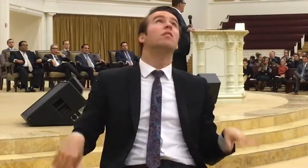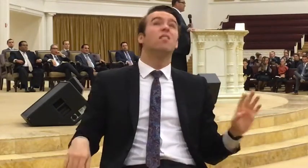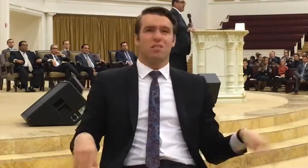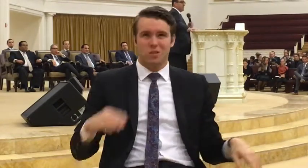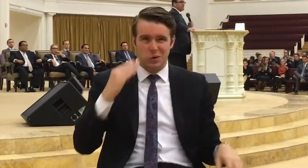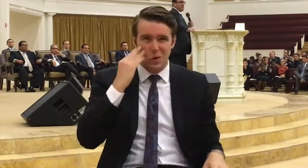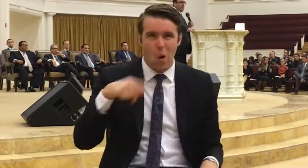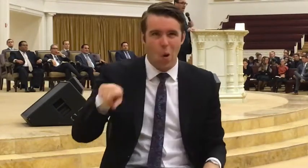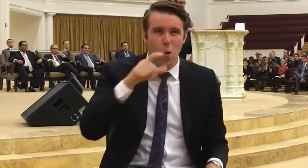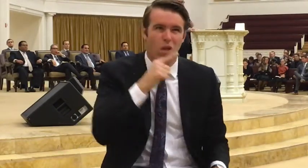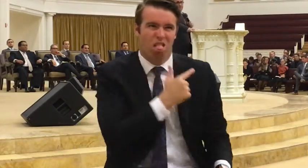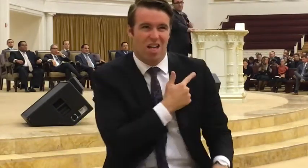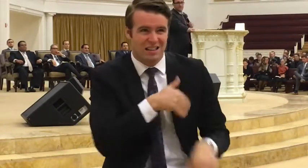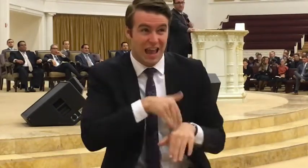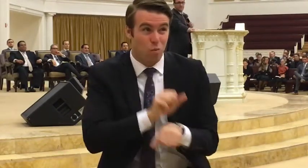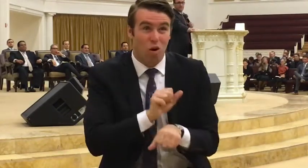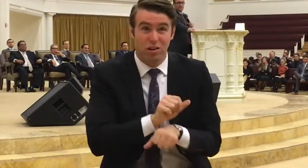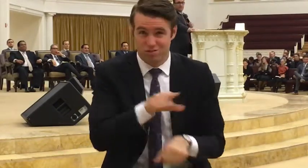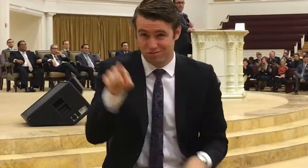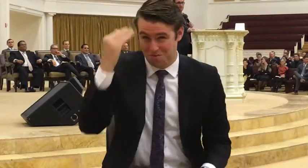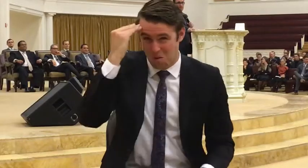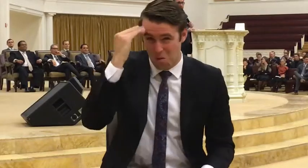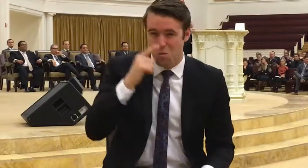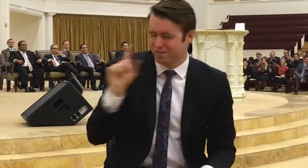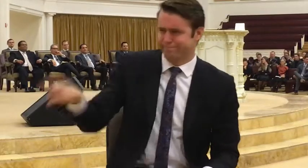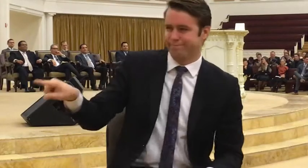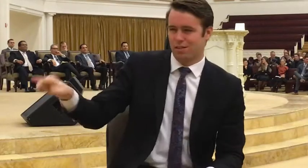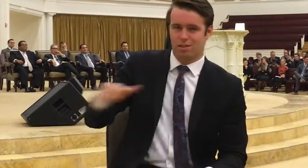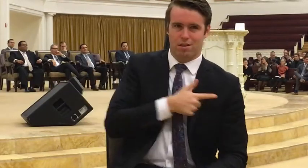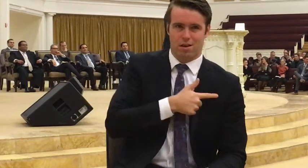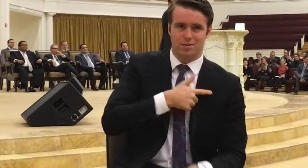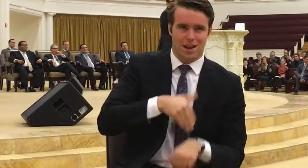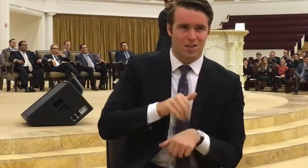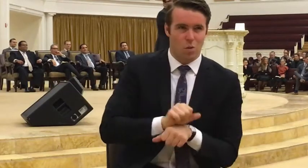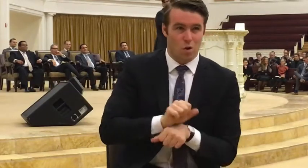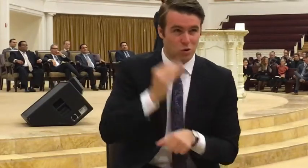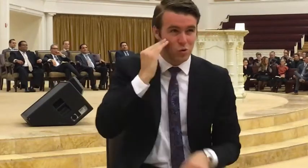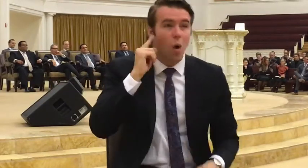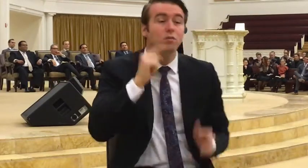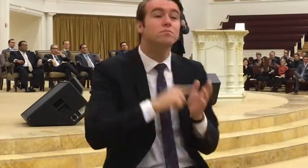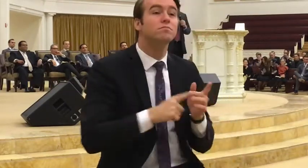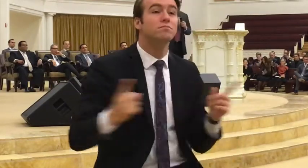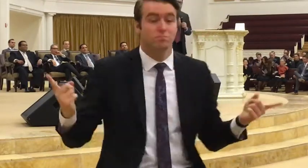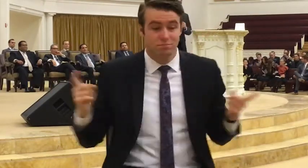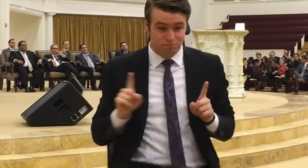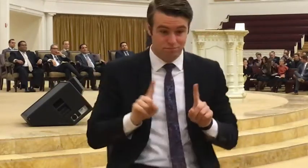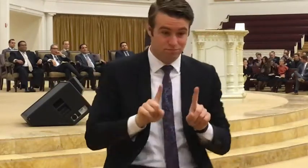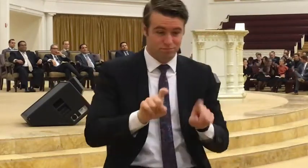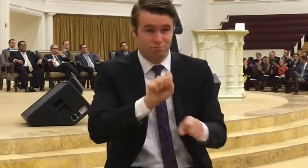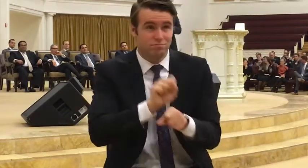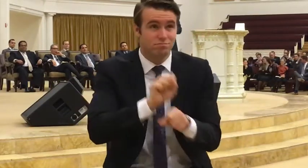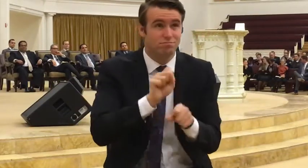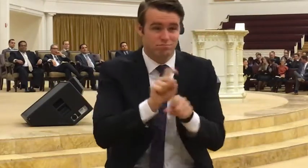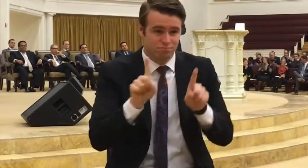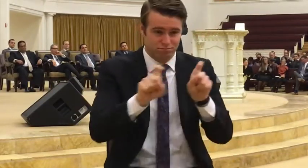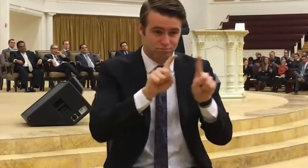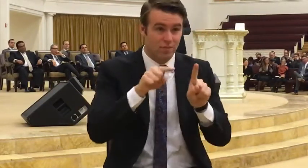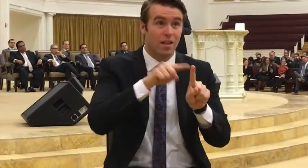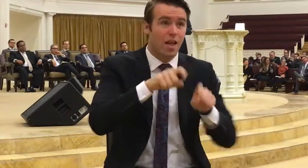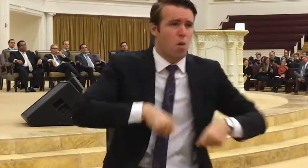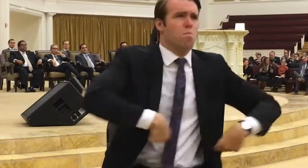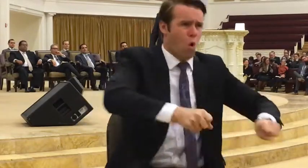Y'all are laughing. Y'all must have a lot of them. I mean, you got two guys and y'all work for the landscape company and y'all both mow the